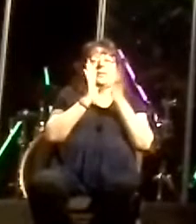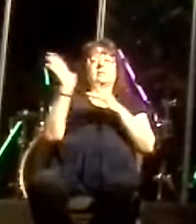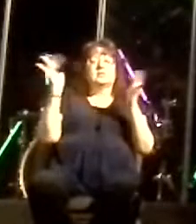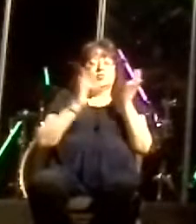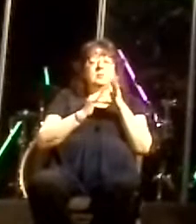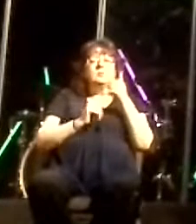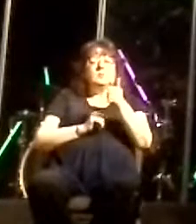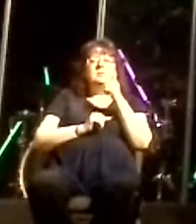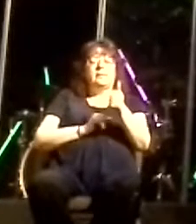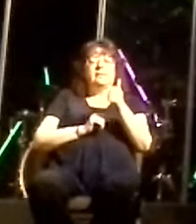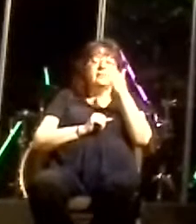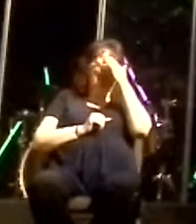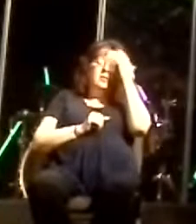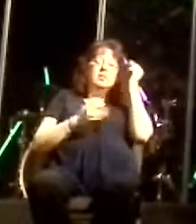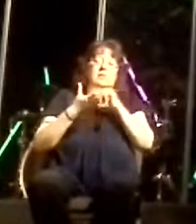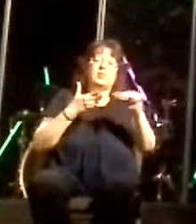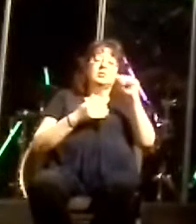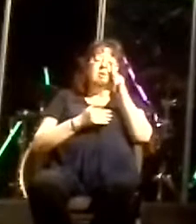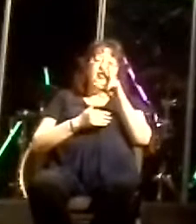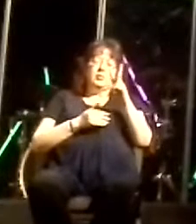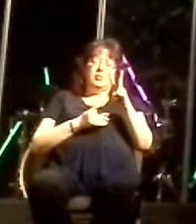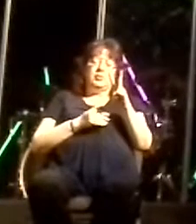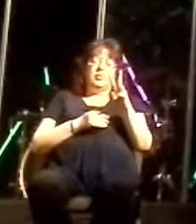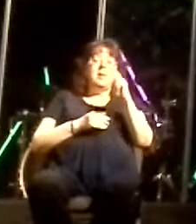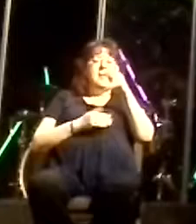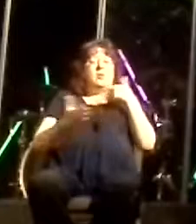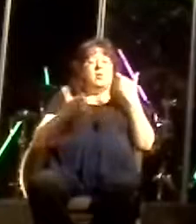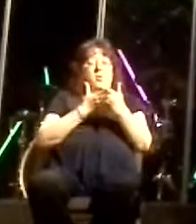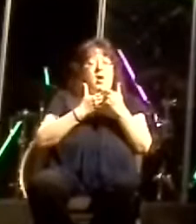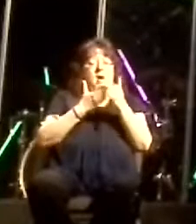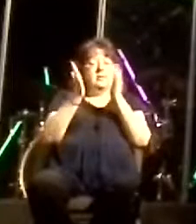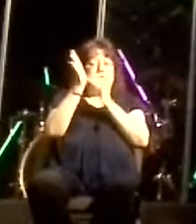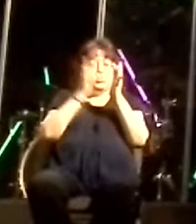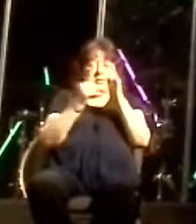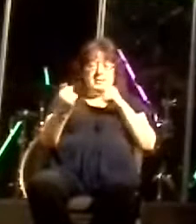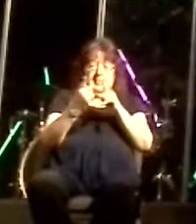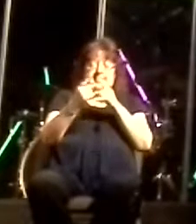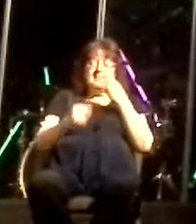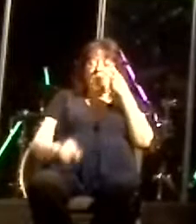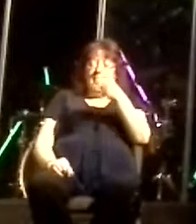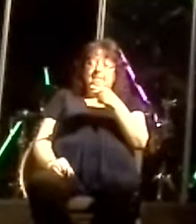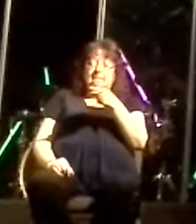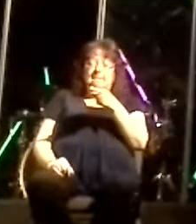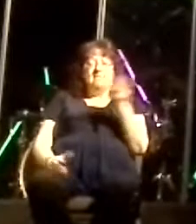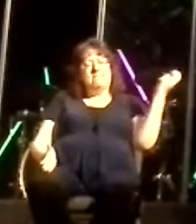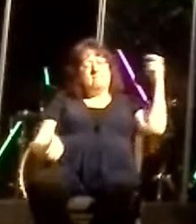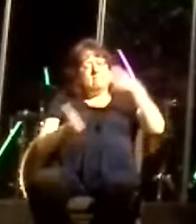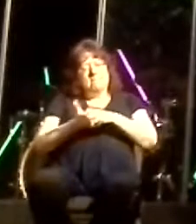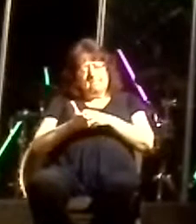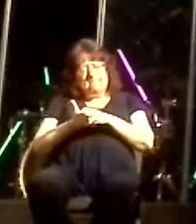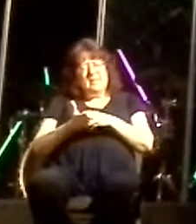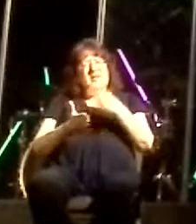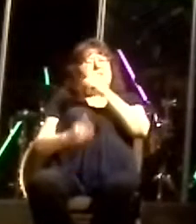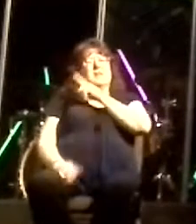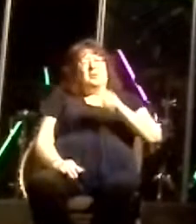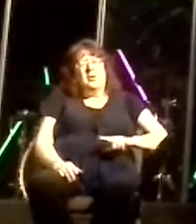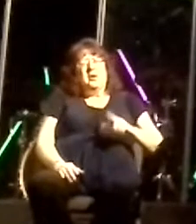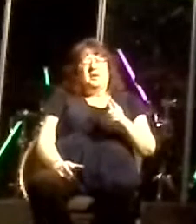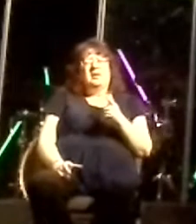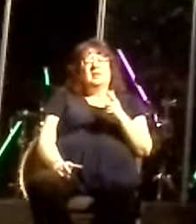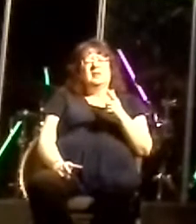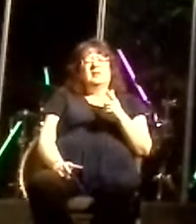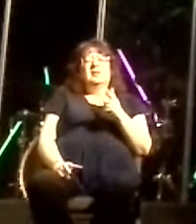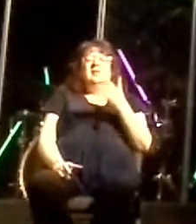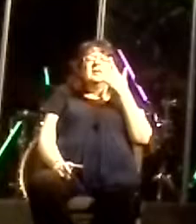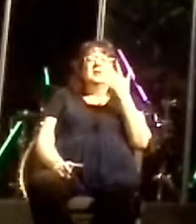Jesus herself as well. Verse 32. When Mary reached the place where Jesus was, she saw him. She fell at his feet and she said, "Lord," listen to